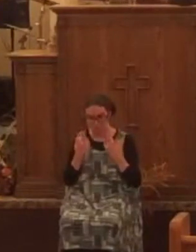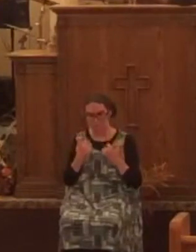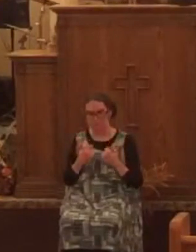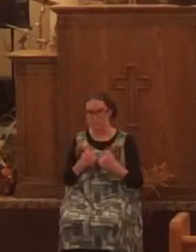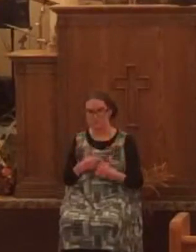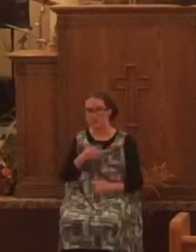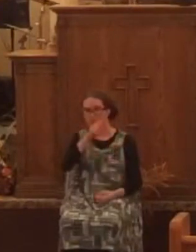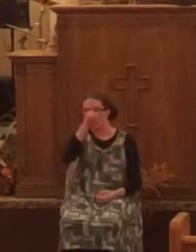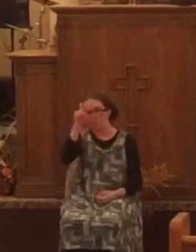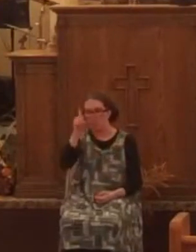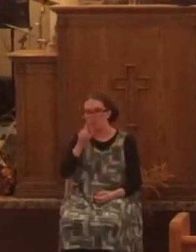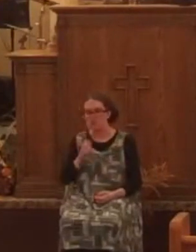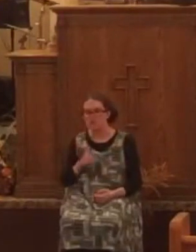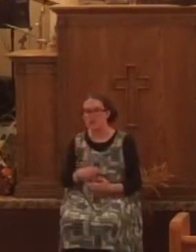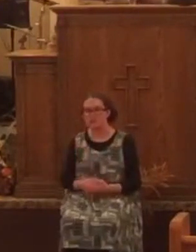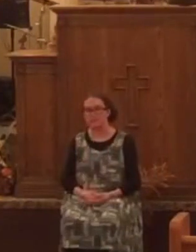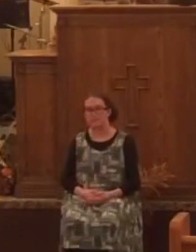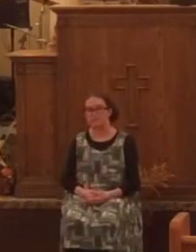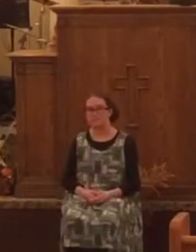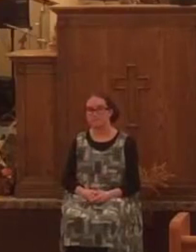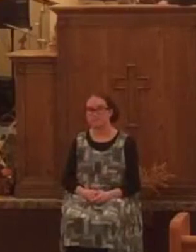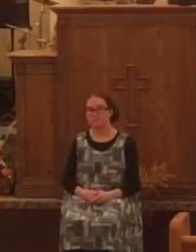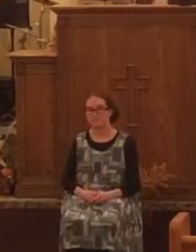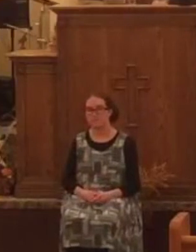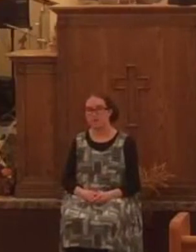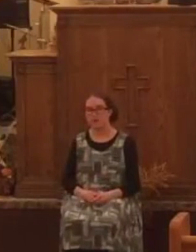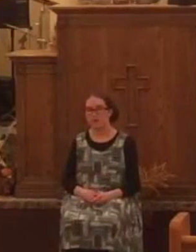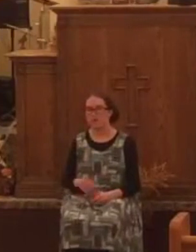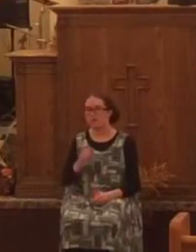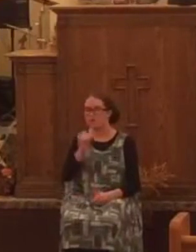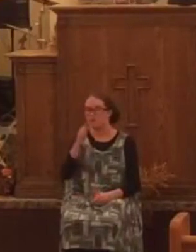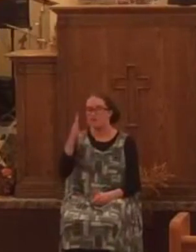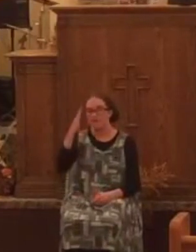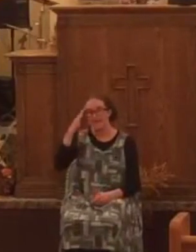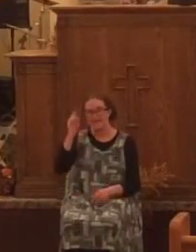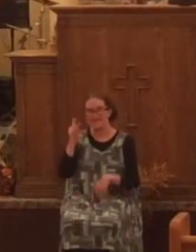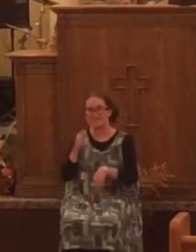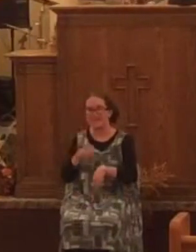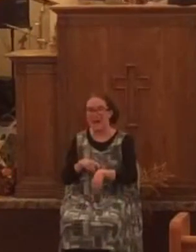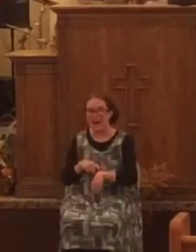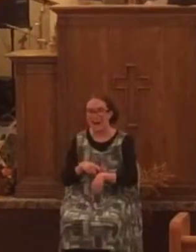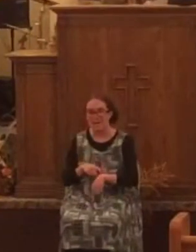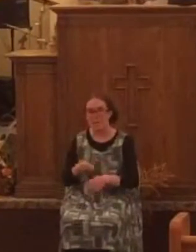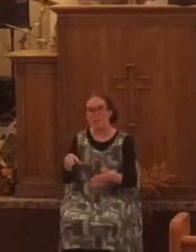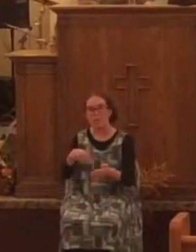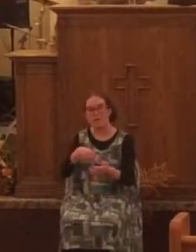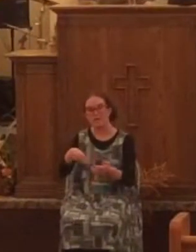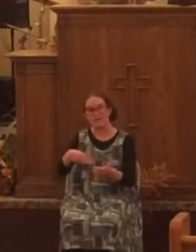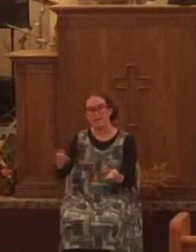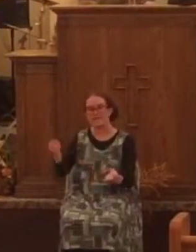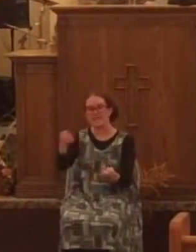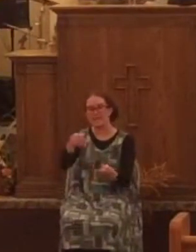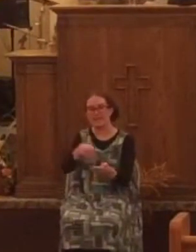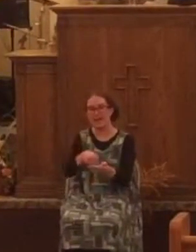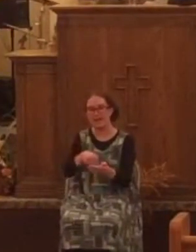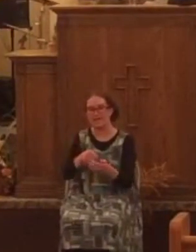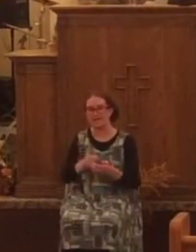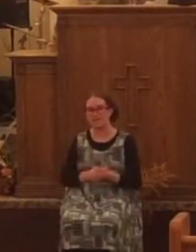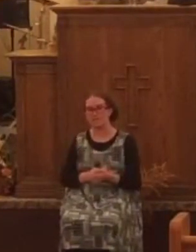Right. A question for you. Don't you think it's about time we dance again? Yes,